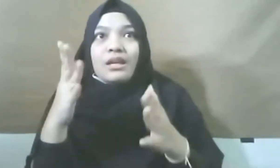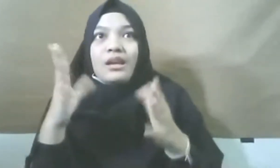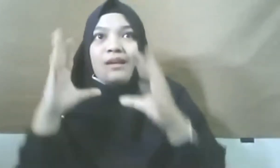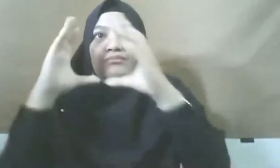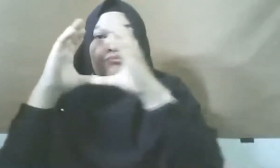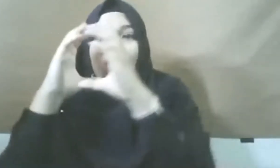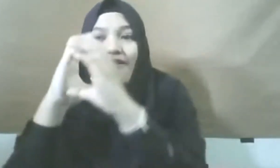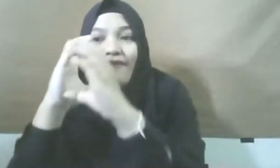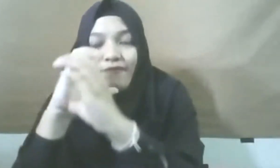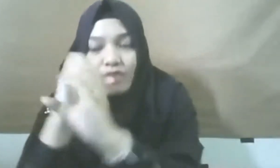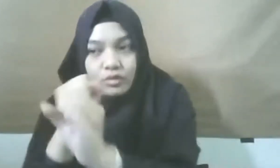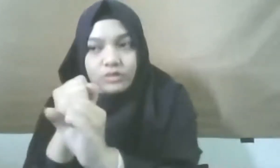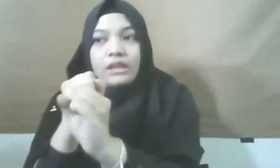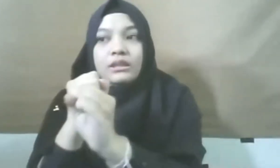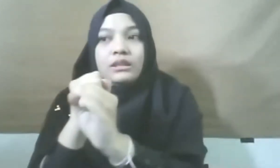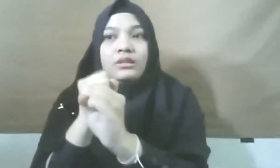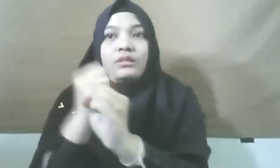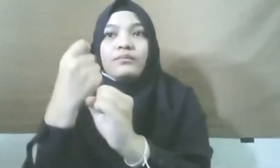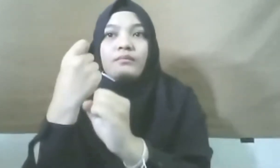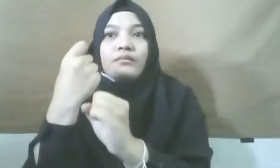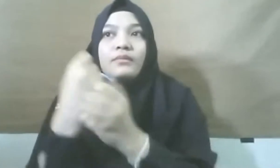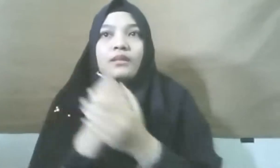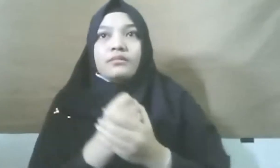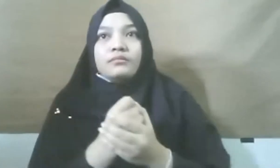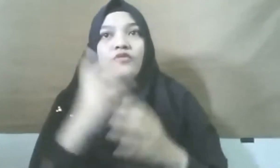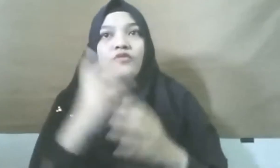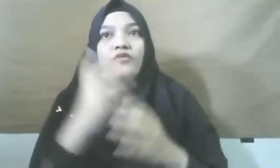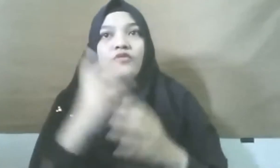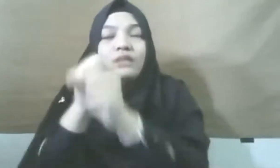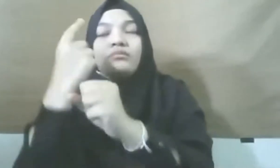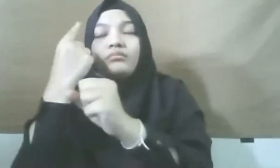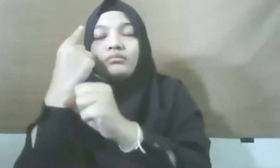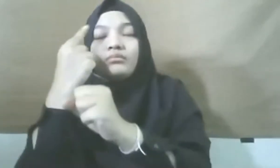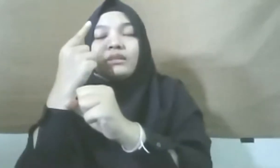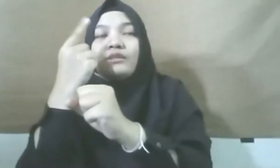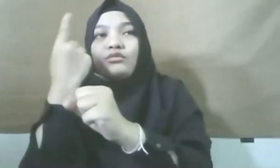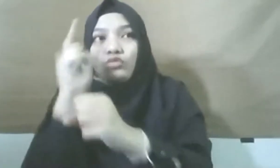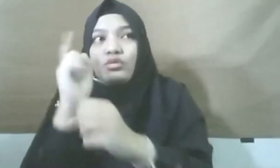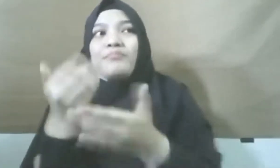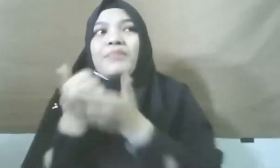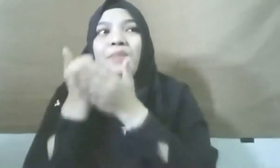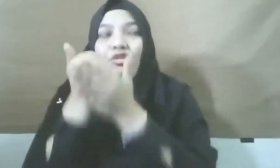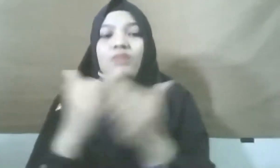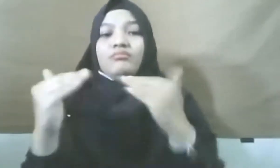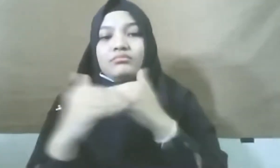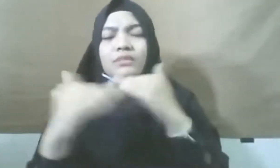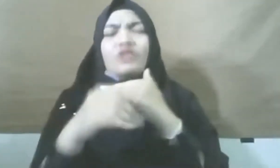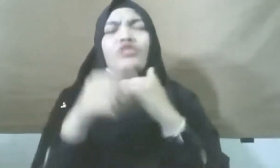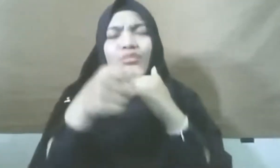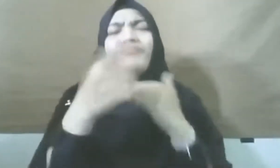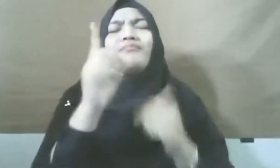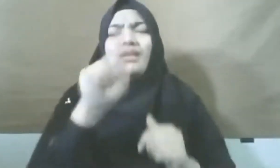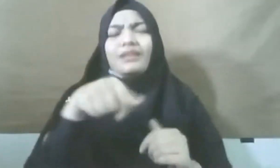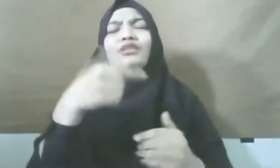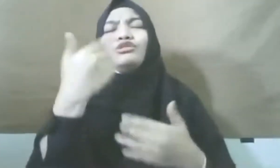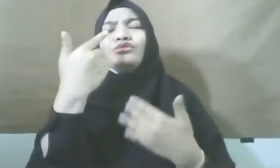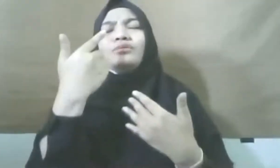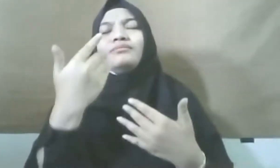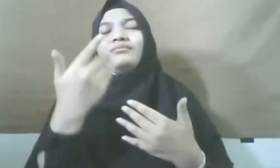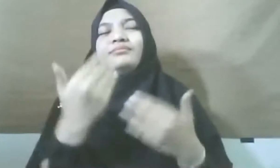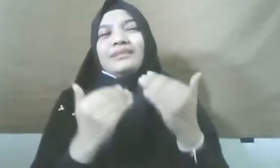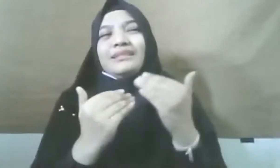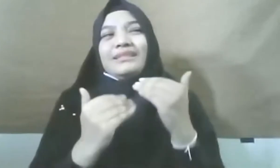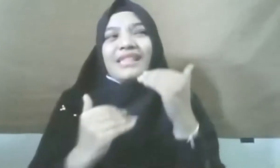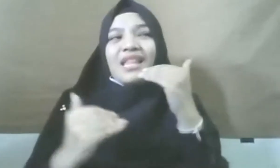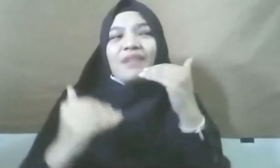healthcare goes, it's pretty fair to say that it won't be to West Papua. And of course, it's not just